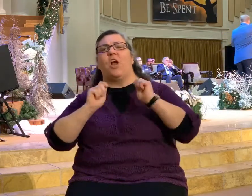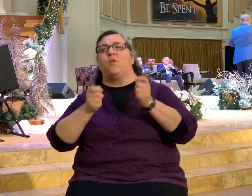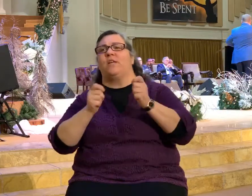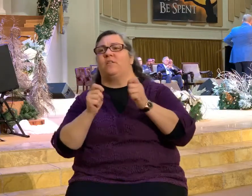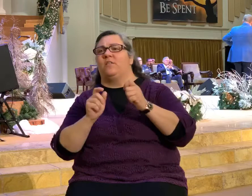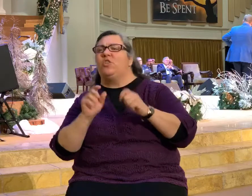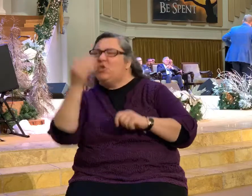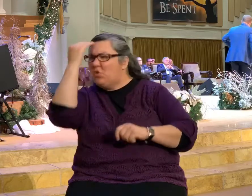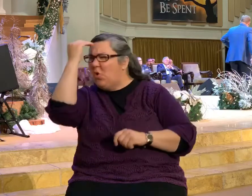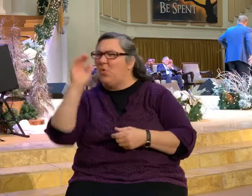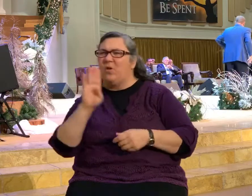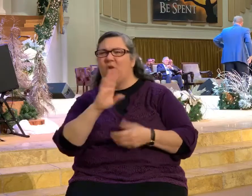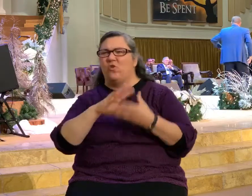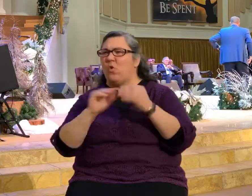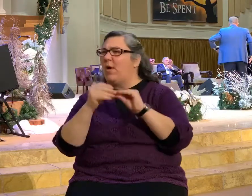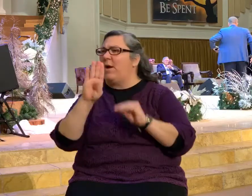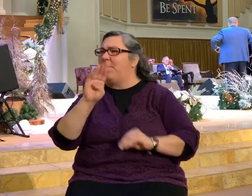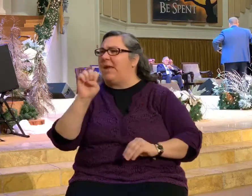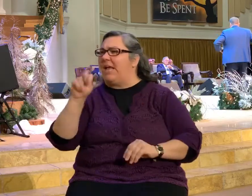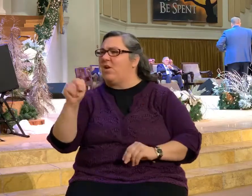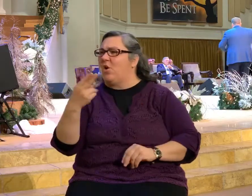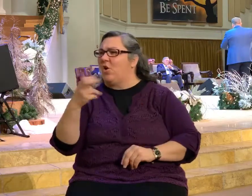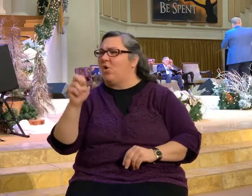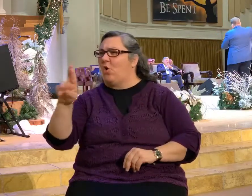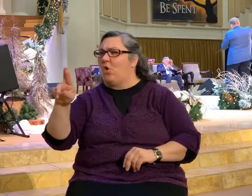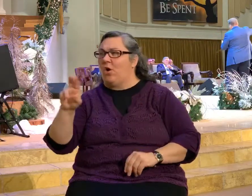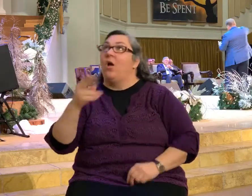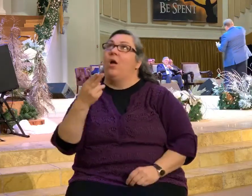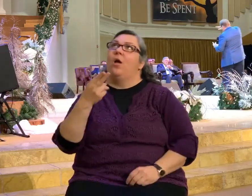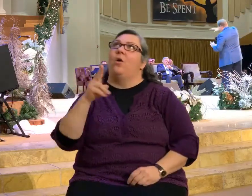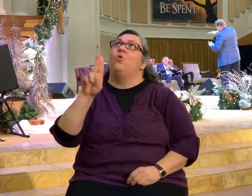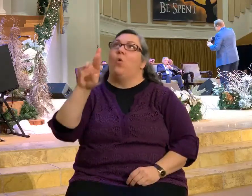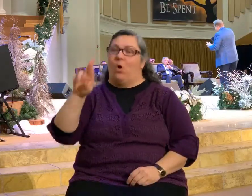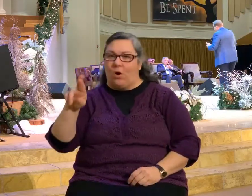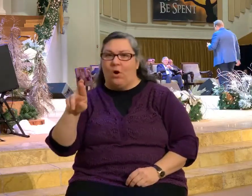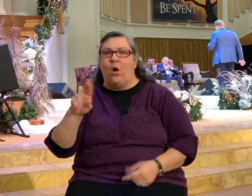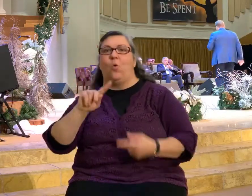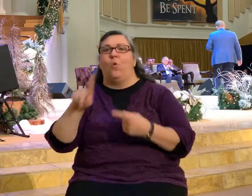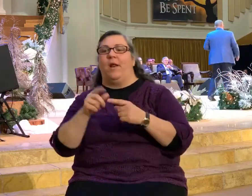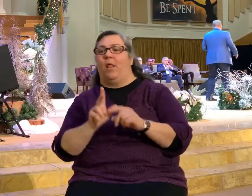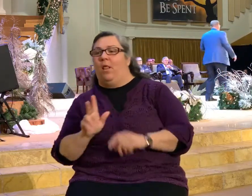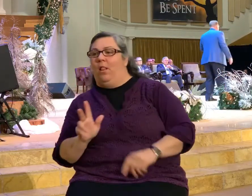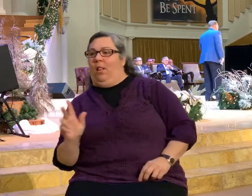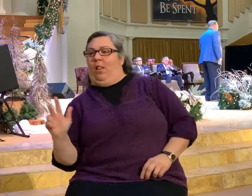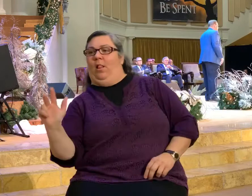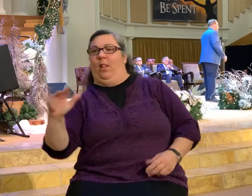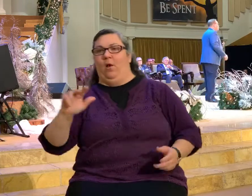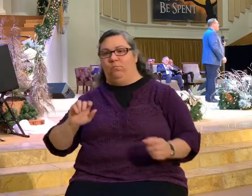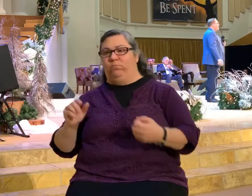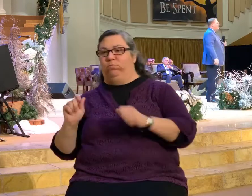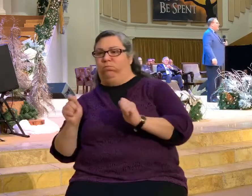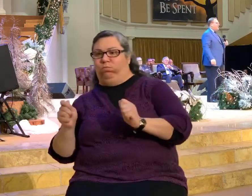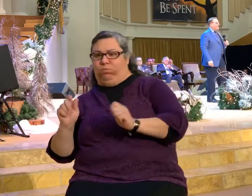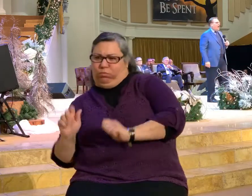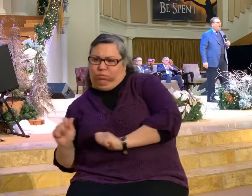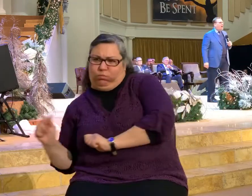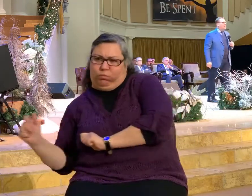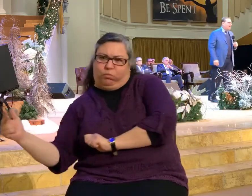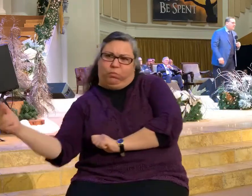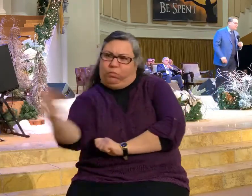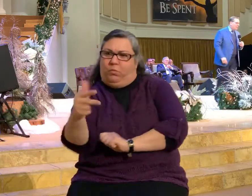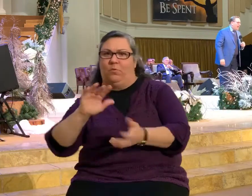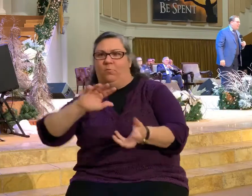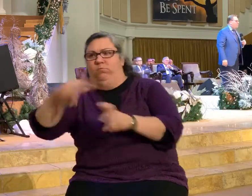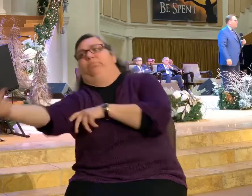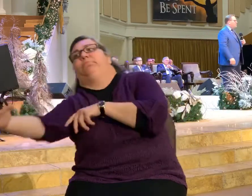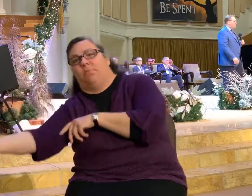remember Ben-Hur's story, as that big crash at the end of that turn. That was literally around a god,